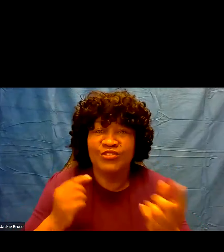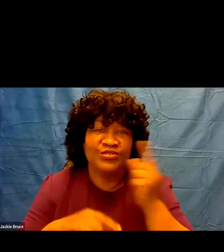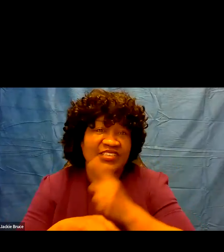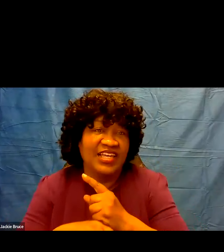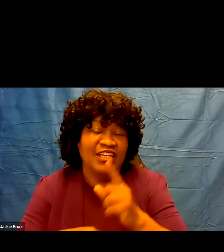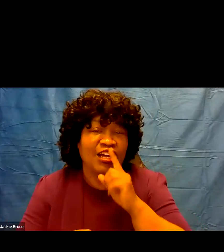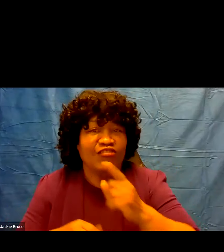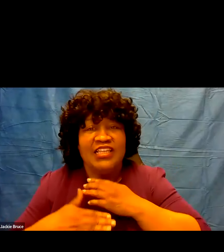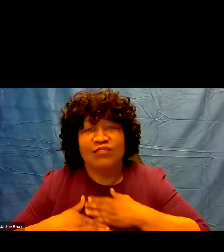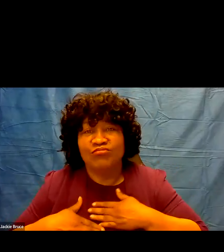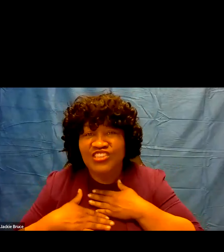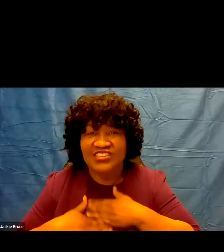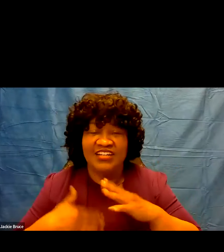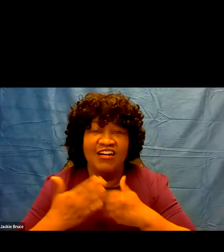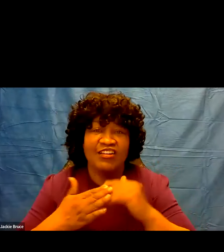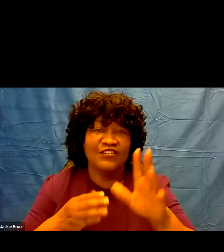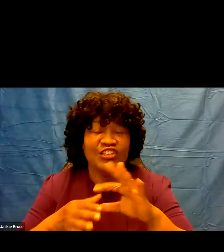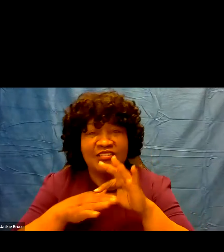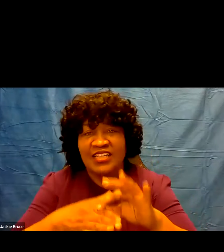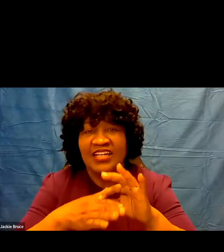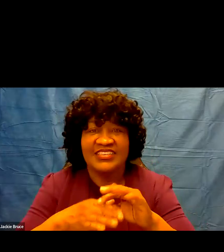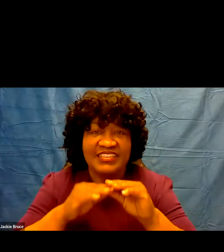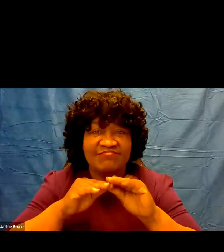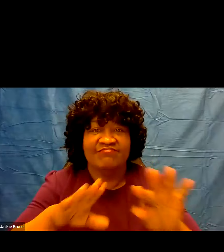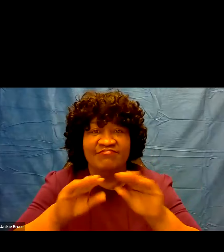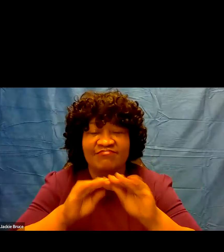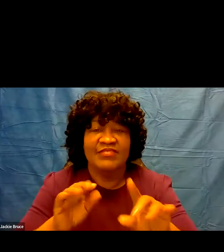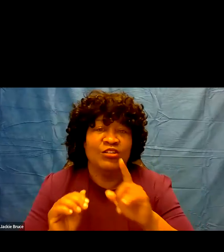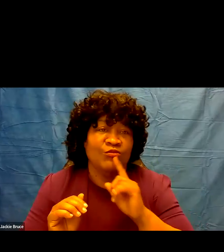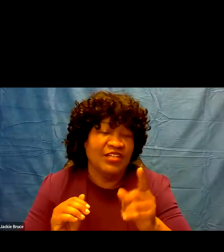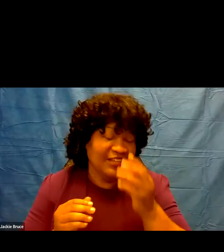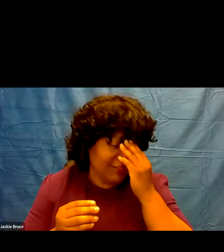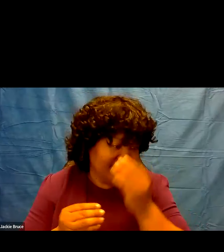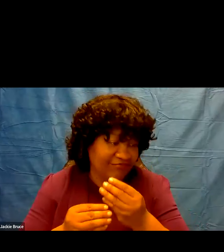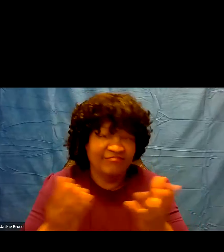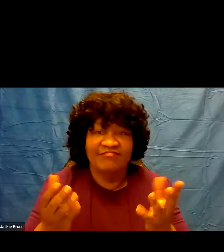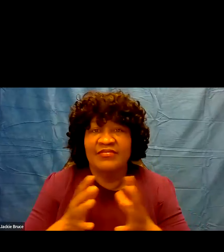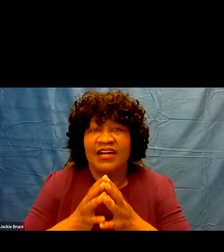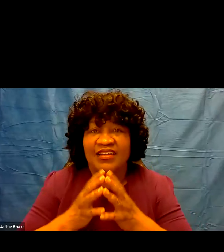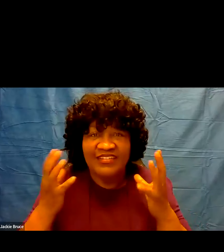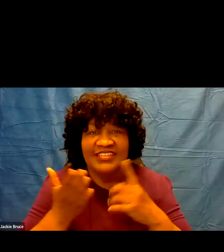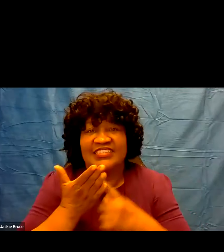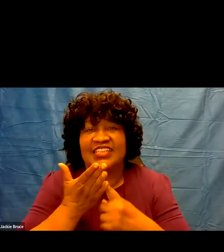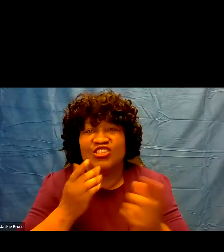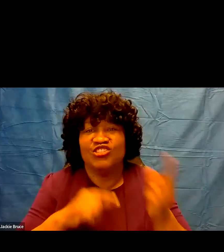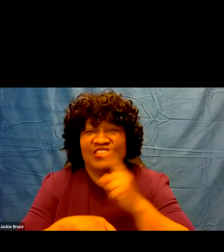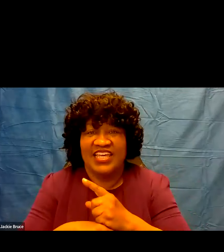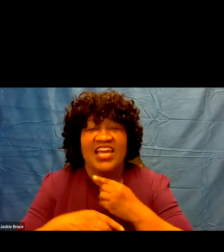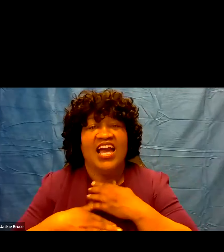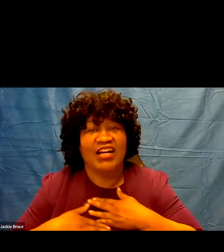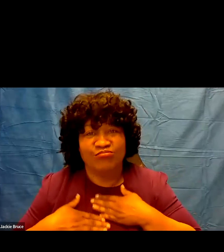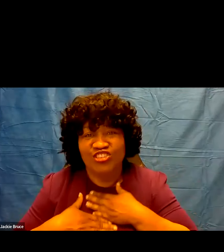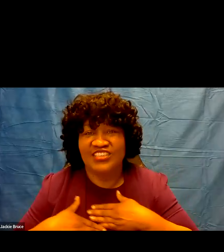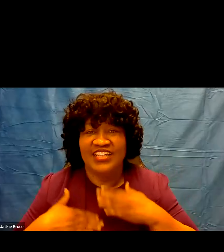Really appreciate all of the great content that you put out there, and I think it really informed a robust discussion today. So appreciate